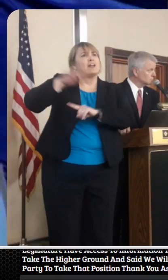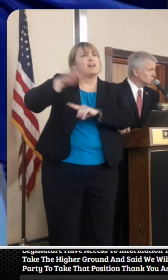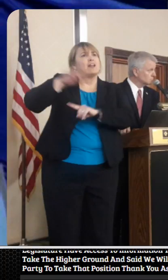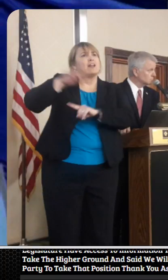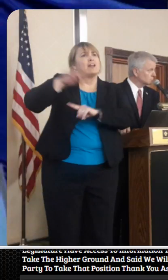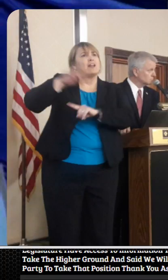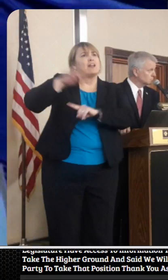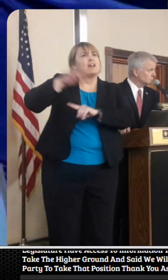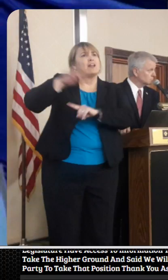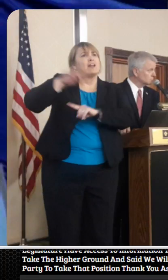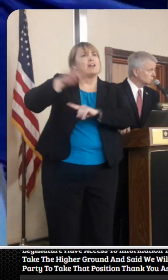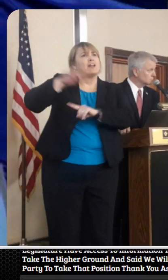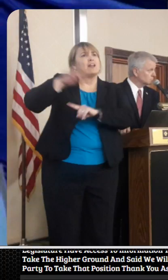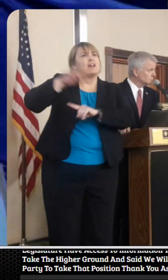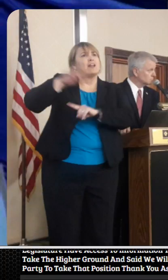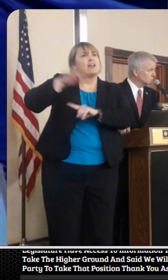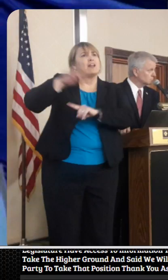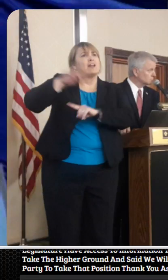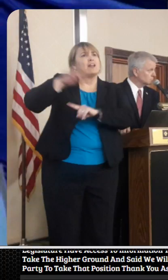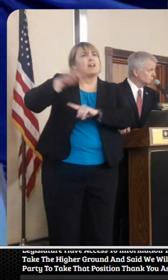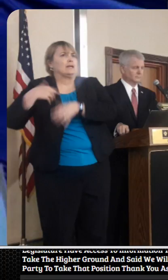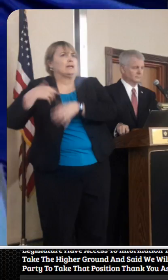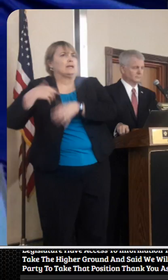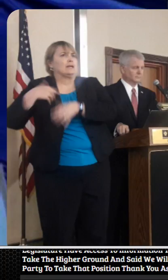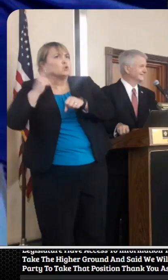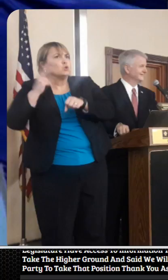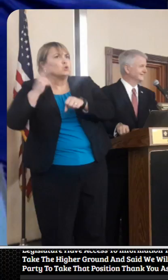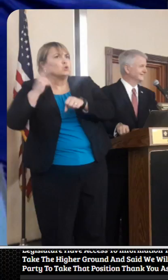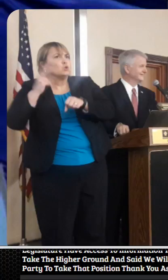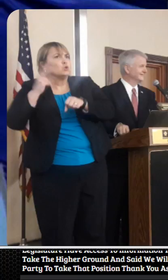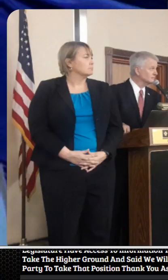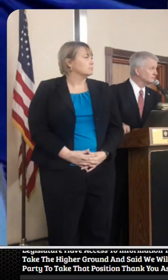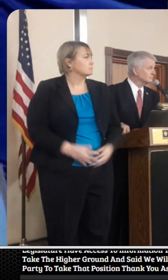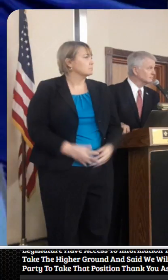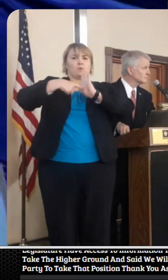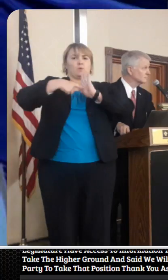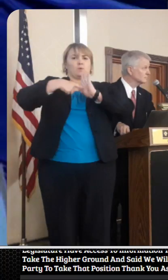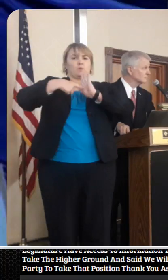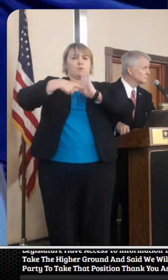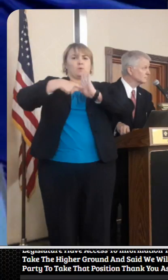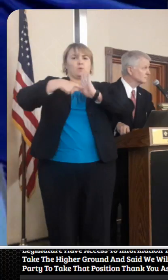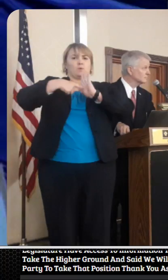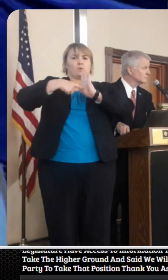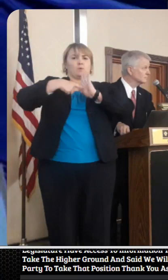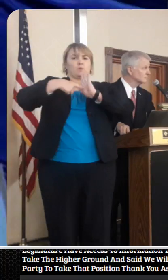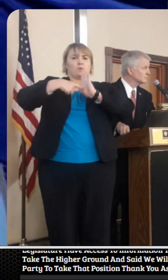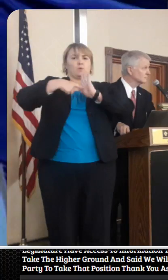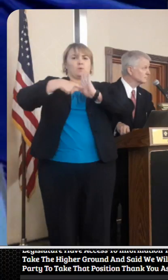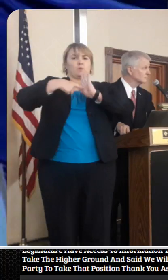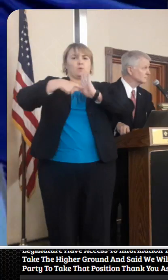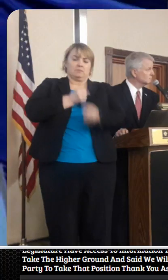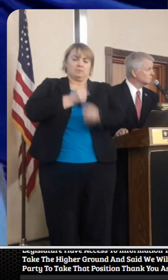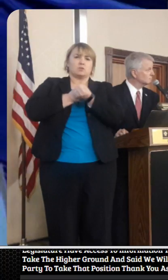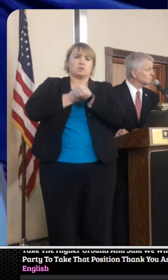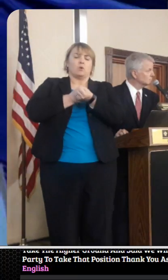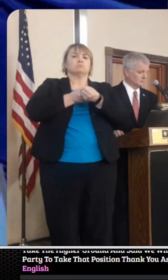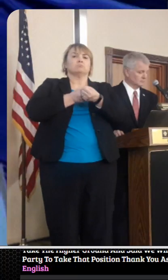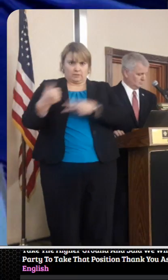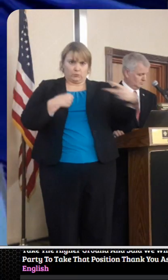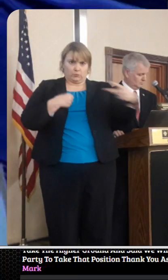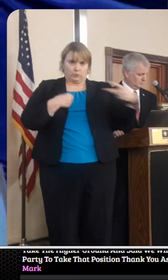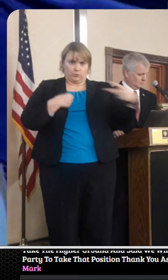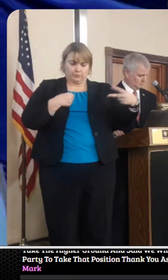Stephen Broad, I'm with SD 23. I'm speaking in favor of. I think we should support this in view of